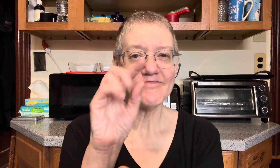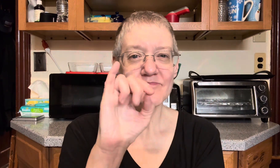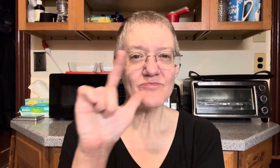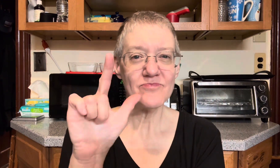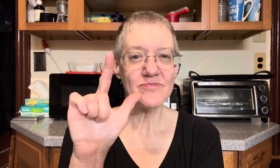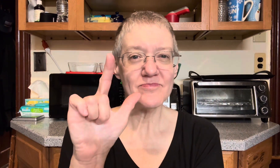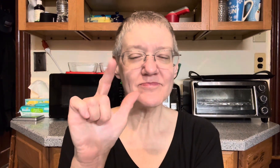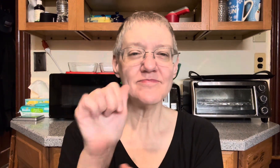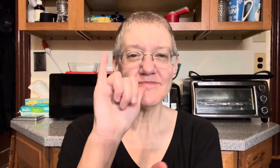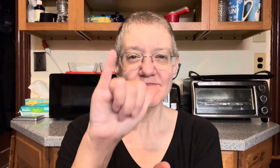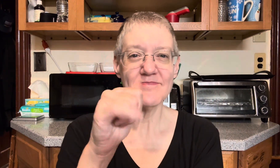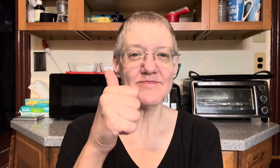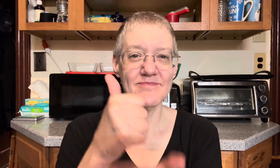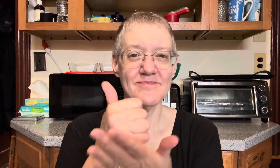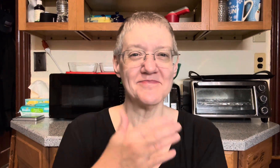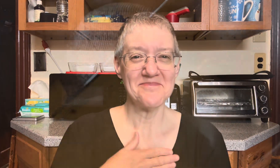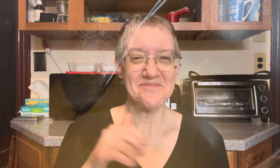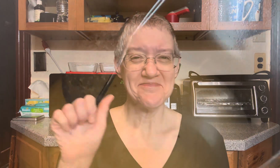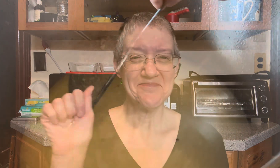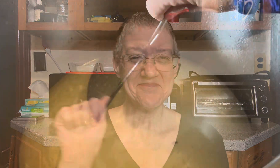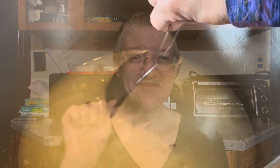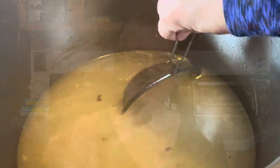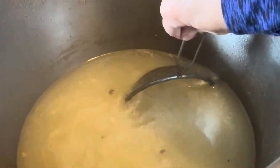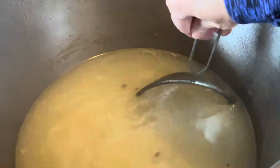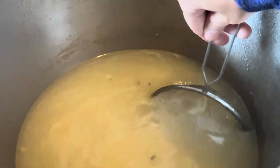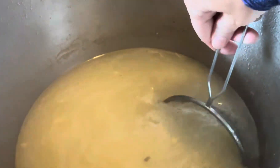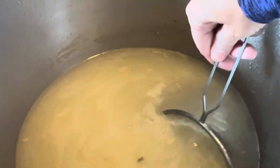that's really good for arthritis.